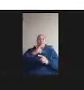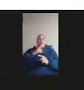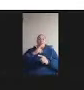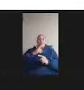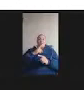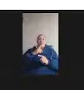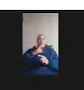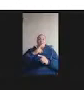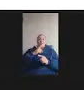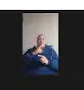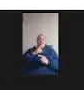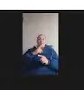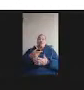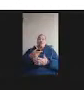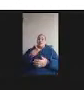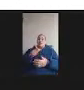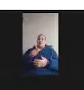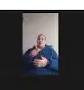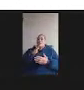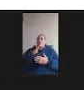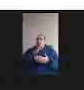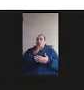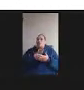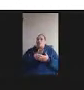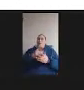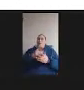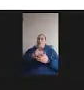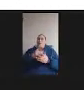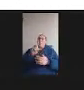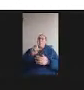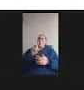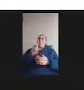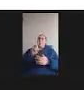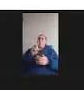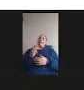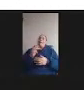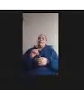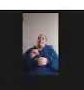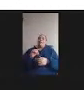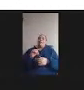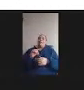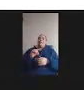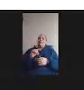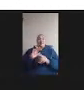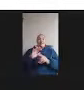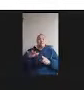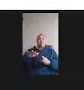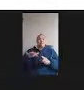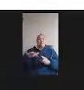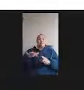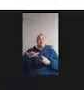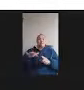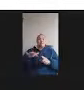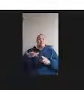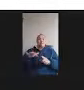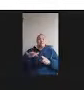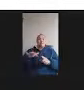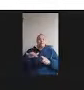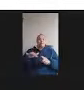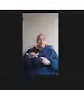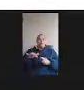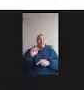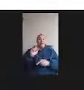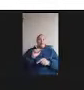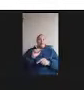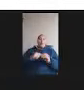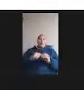Chairperson, I don't know, there was a question by Honourable Maseko on slide 15. In terms of the alignment of the